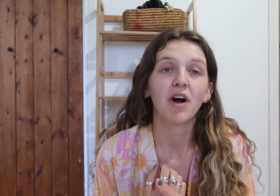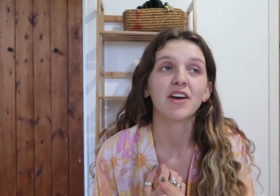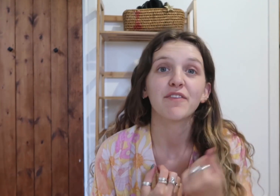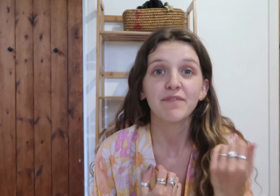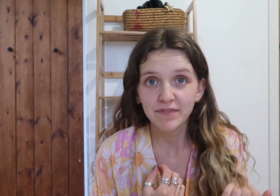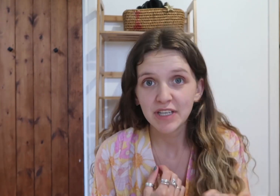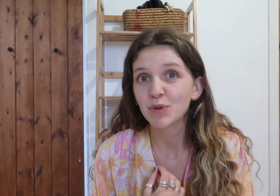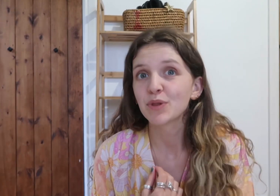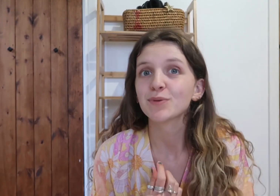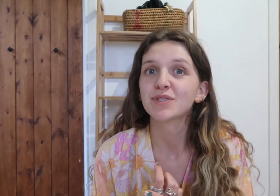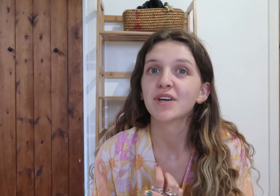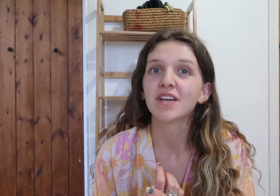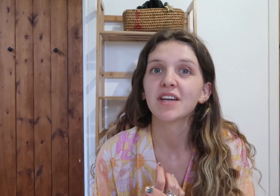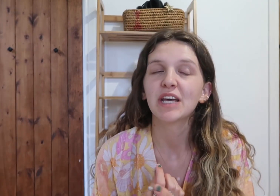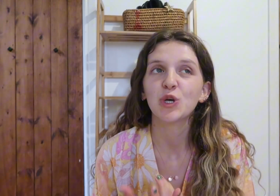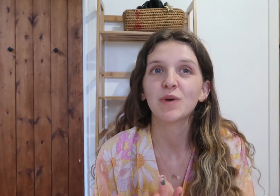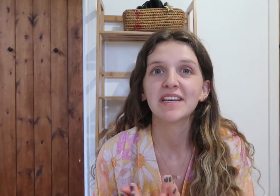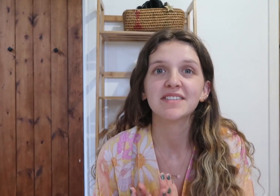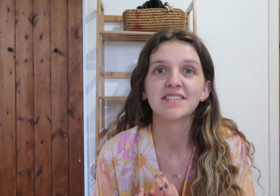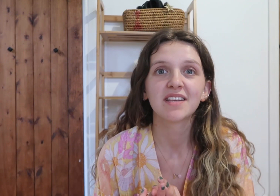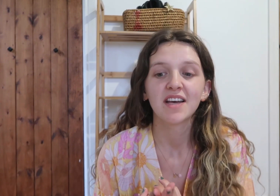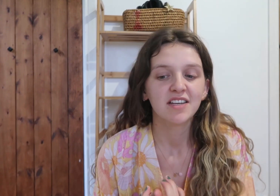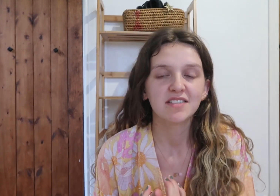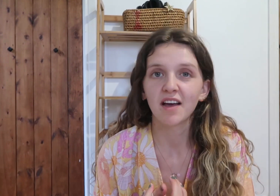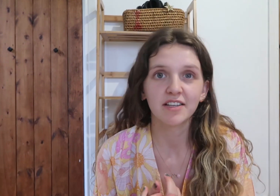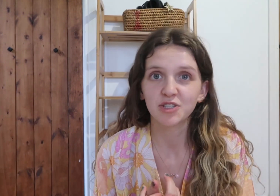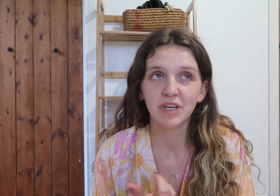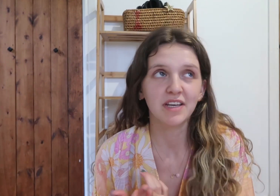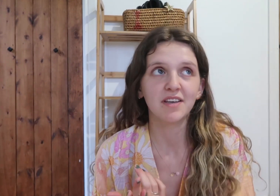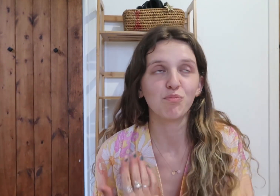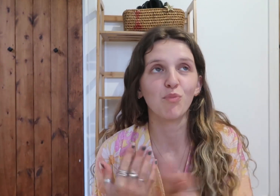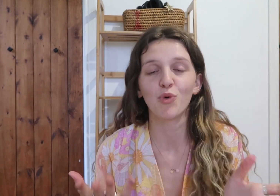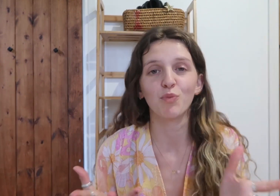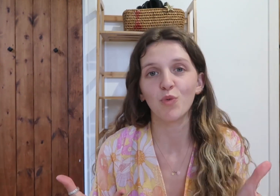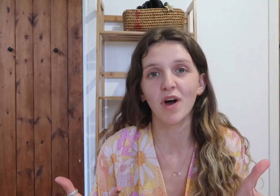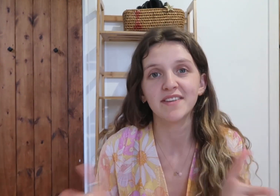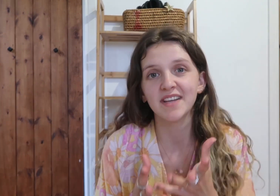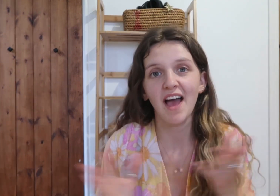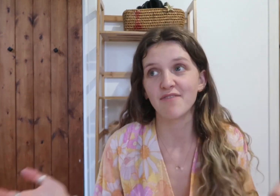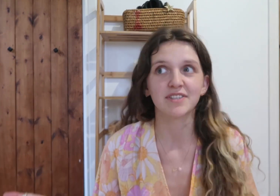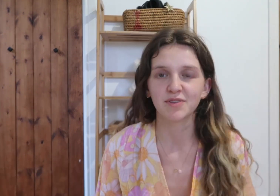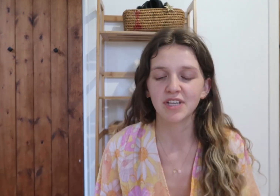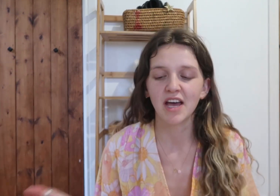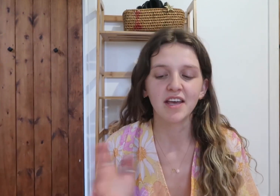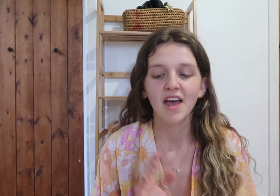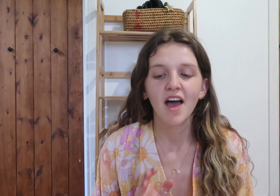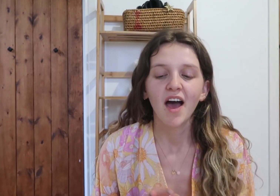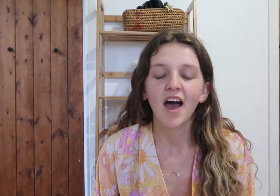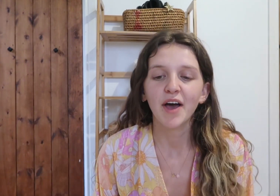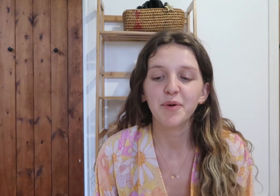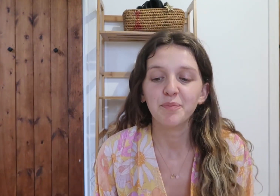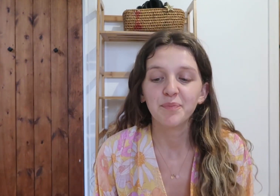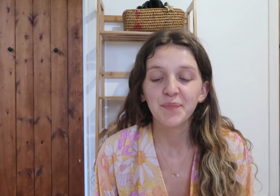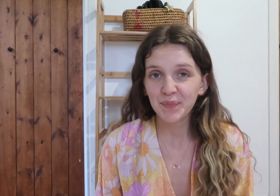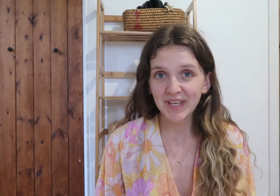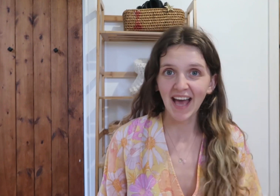my 15-month-old son, who is signing to me more and more words every single day. But yeah,